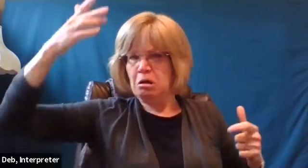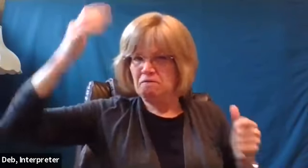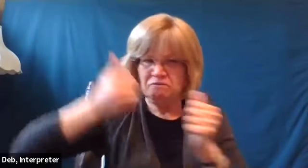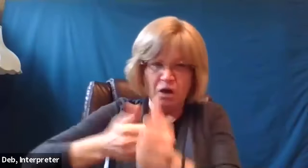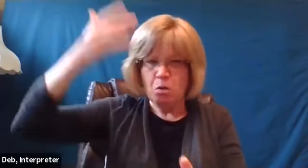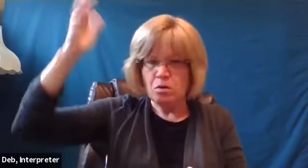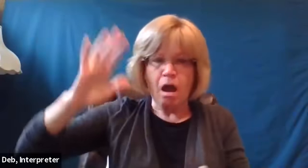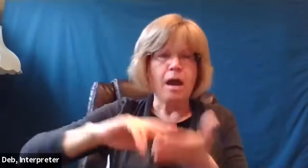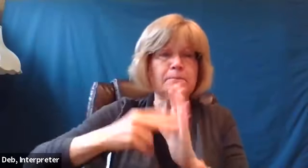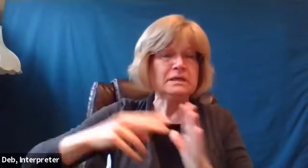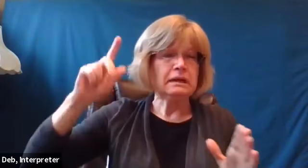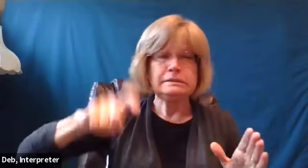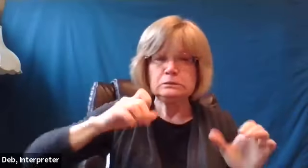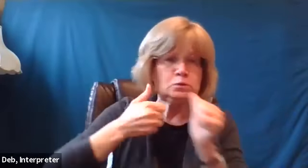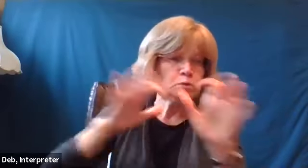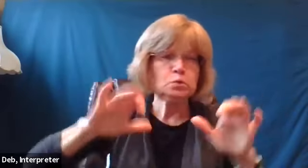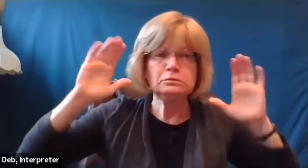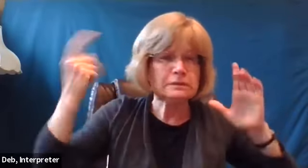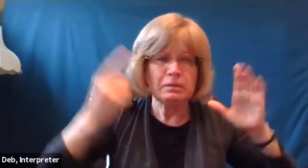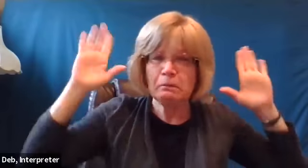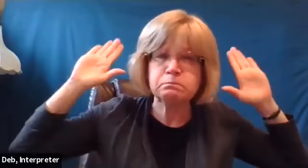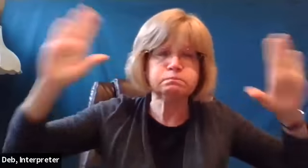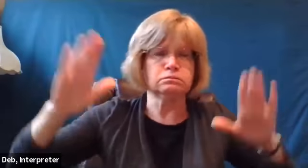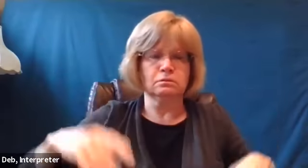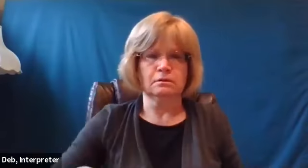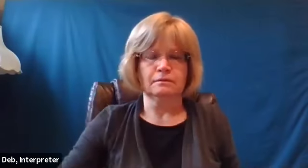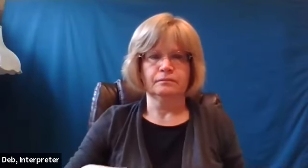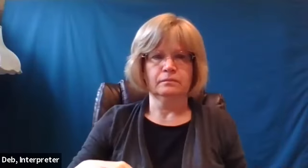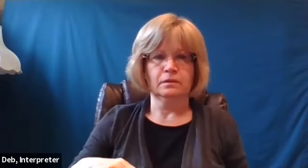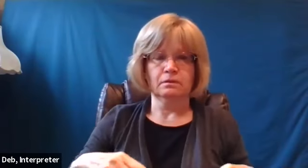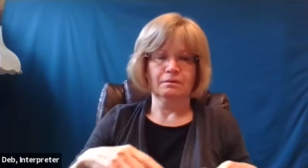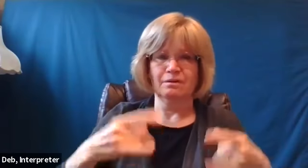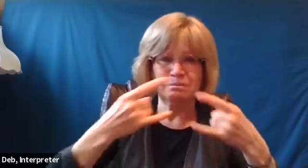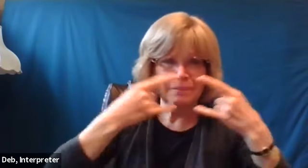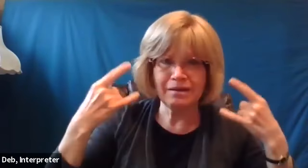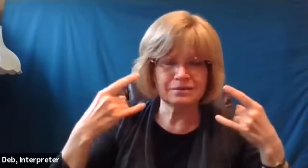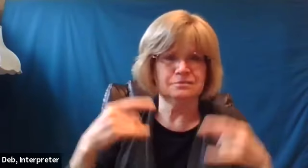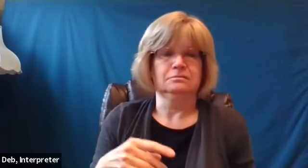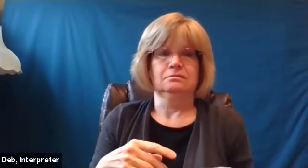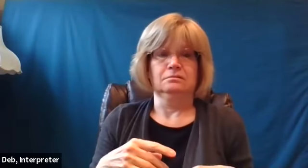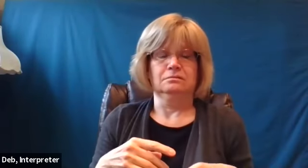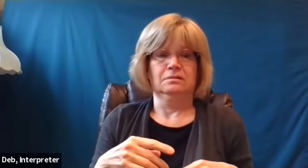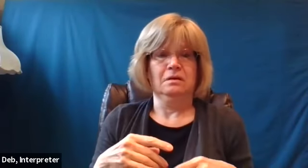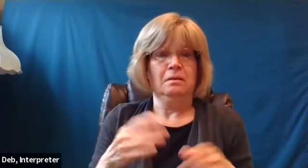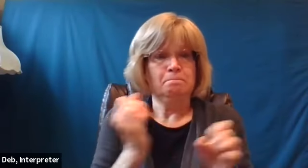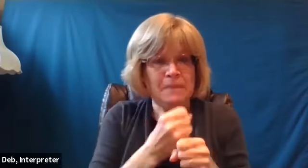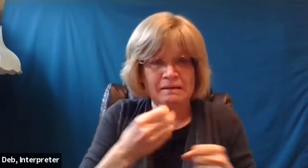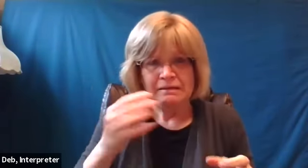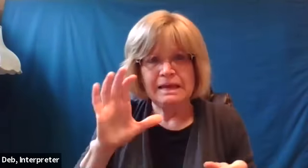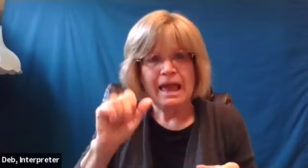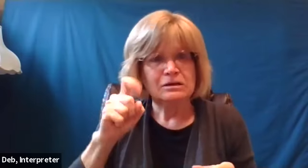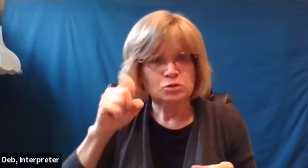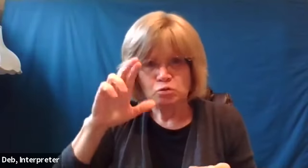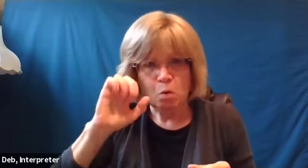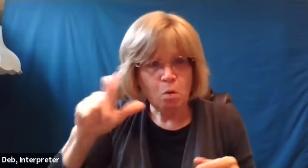things? How can it be so simple, wearing a mask, starting a compost pile, preparing a casserole? Surely God expects